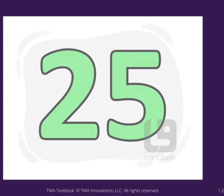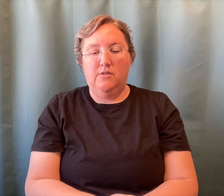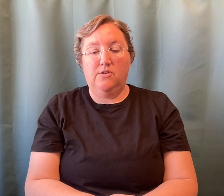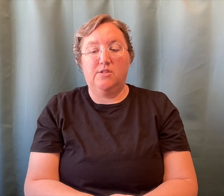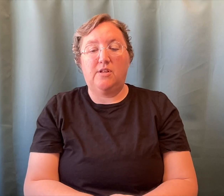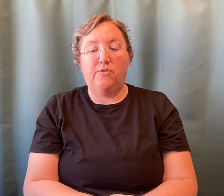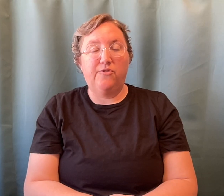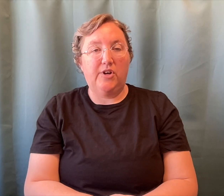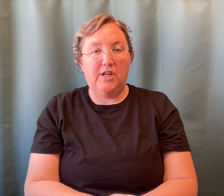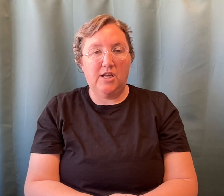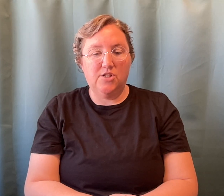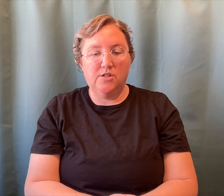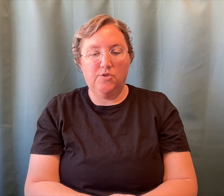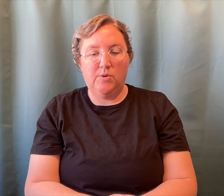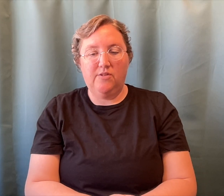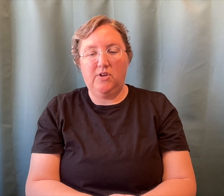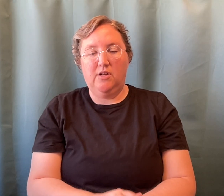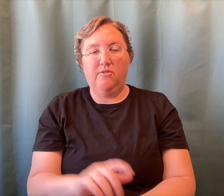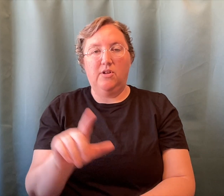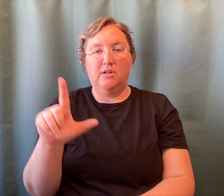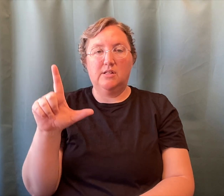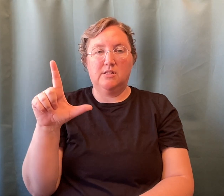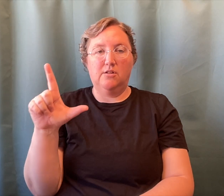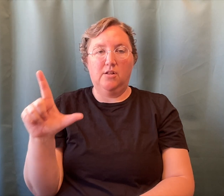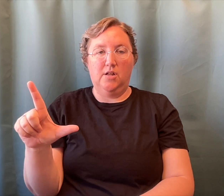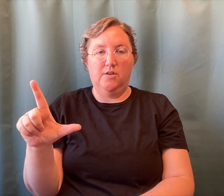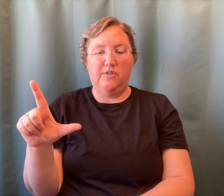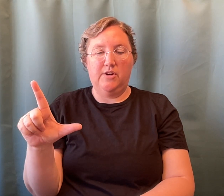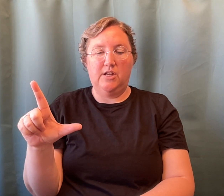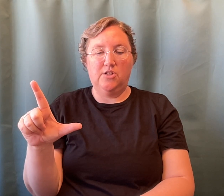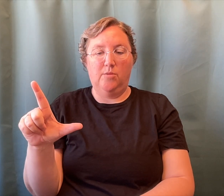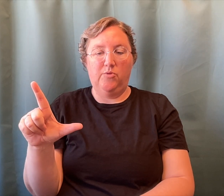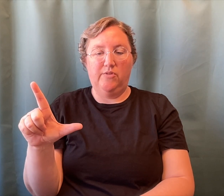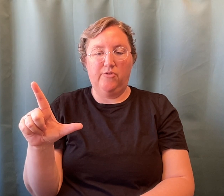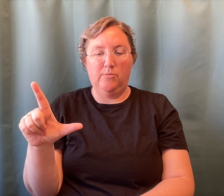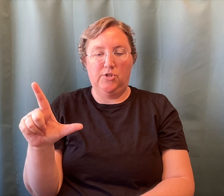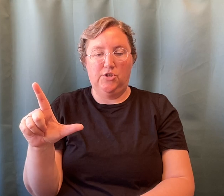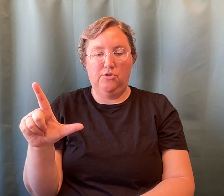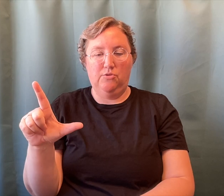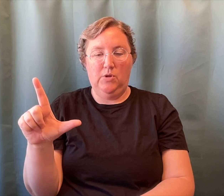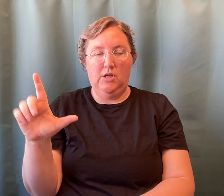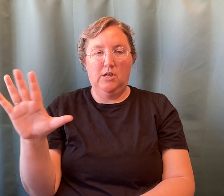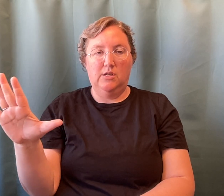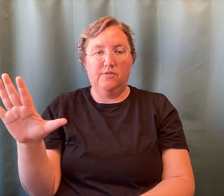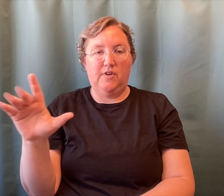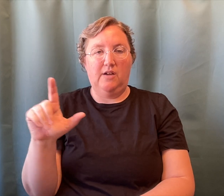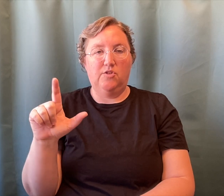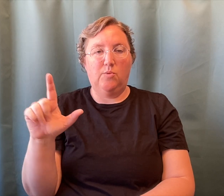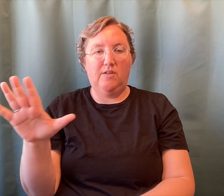There's several variations of 25. It's still a variation on moving from 2 to 5,